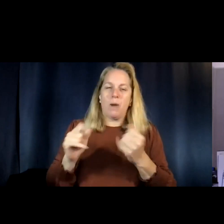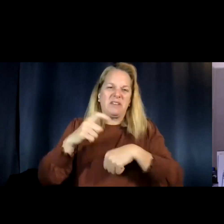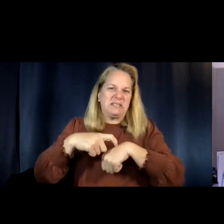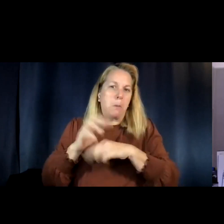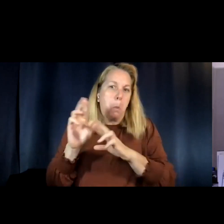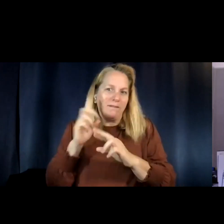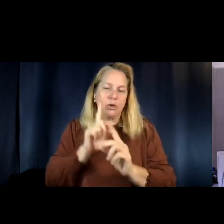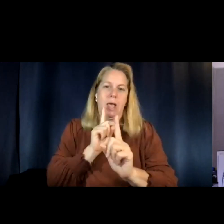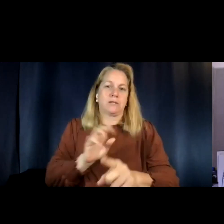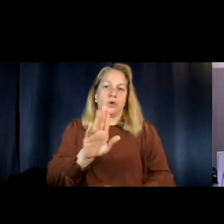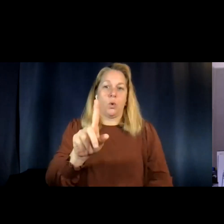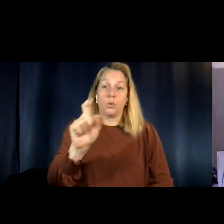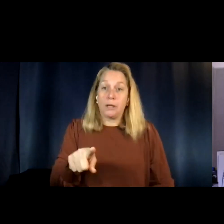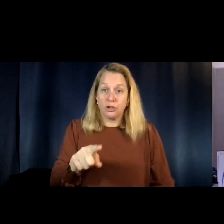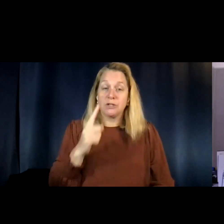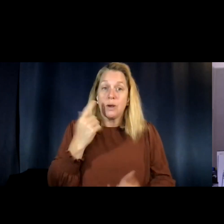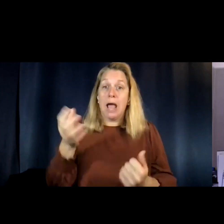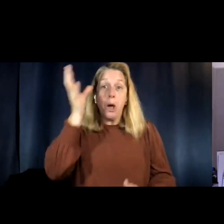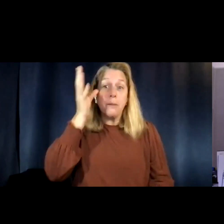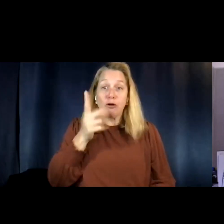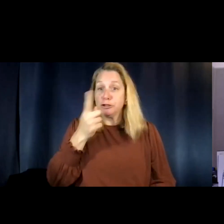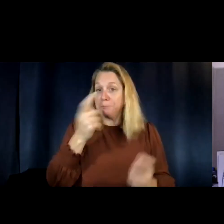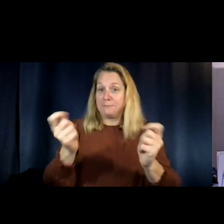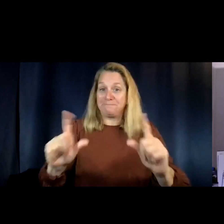as well. So I'll go ahead and have the parents join us now.